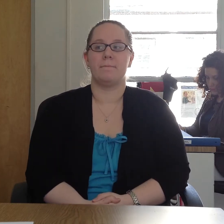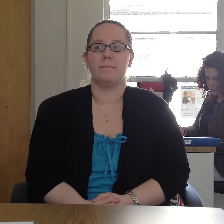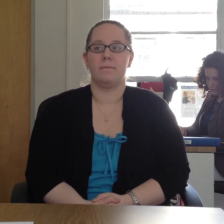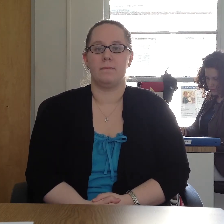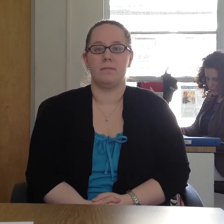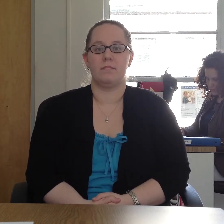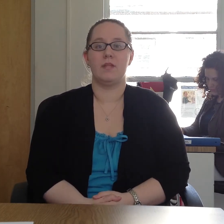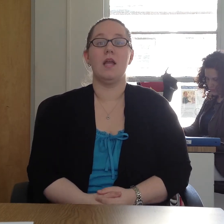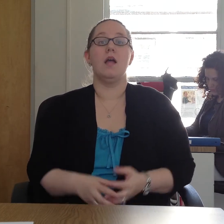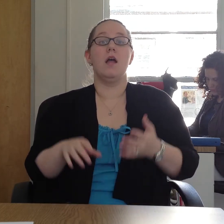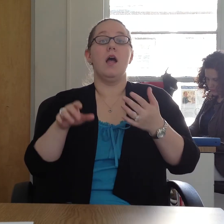Spores.